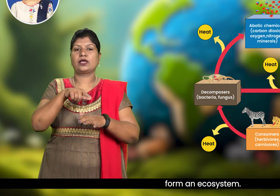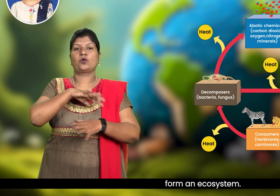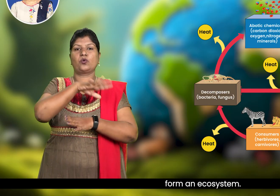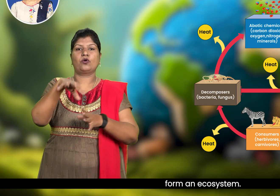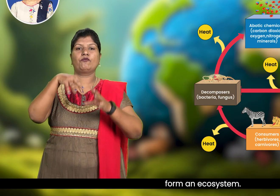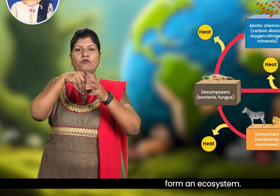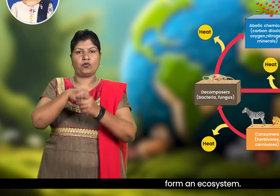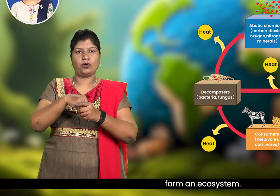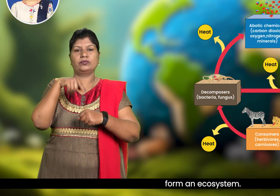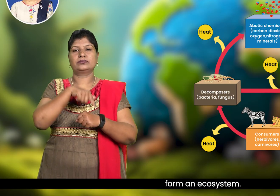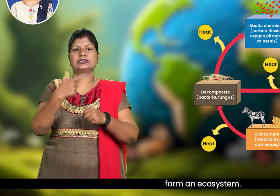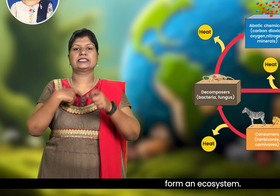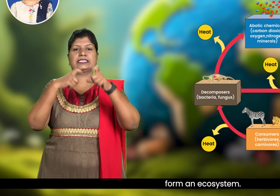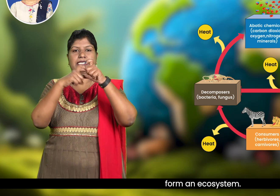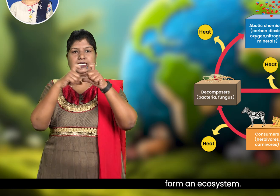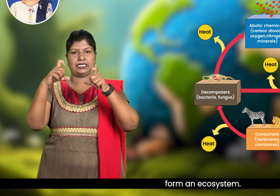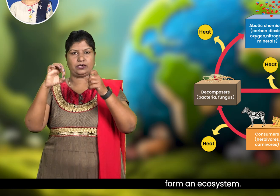ecosystem.